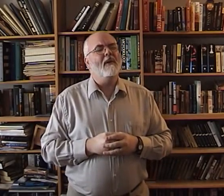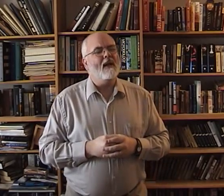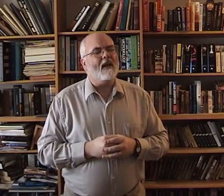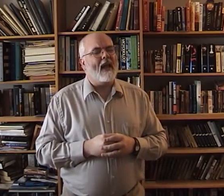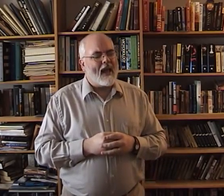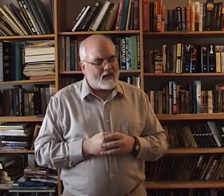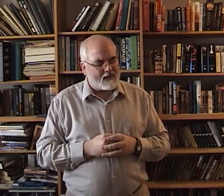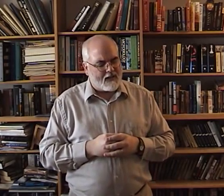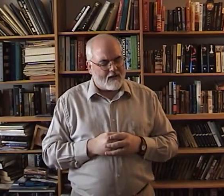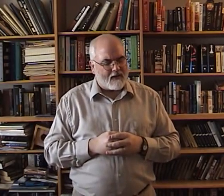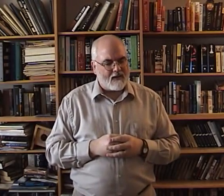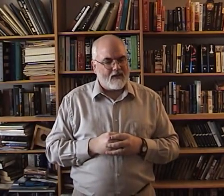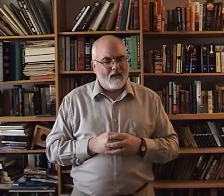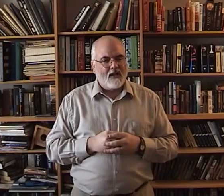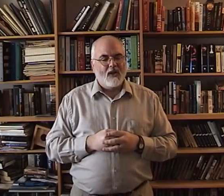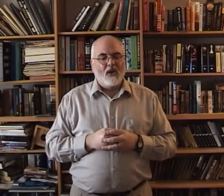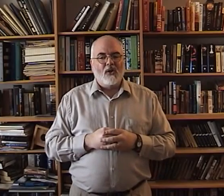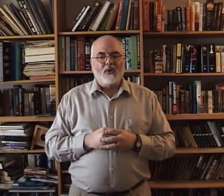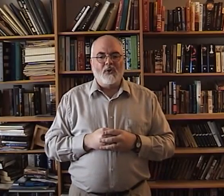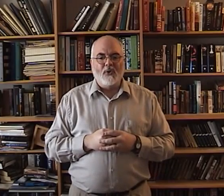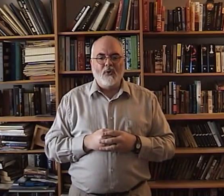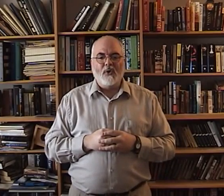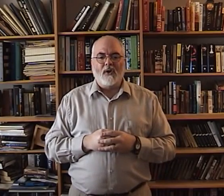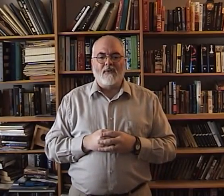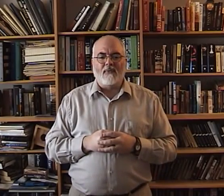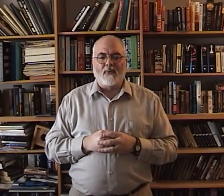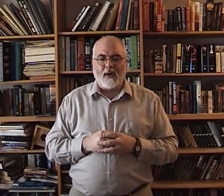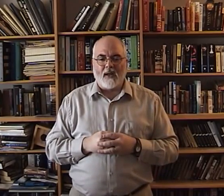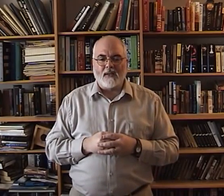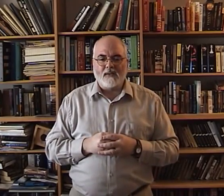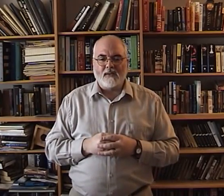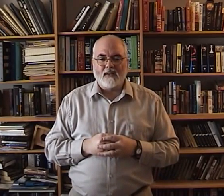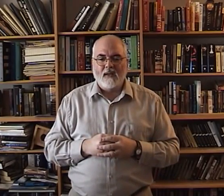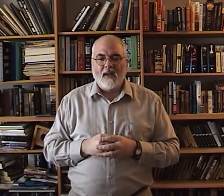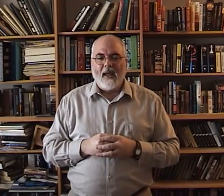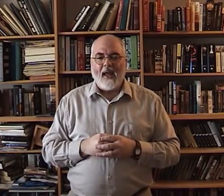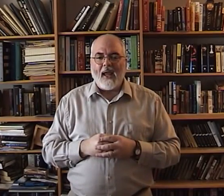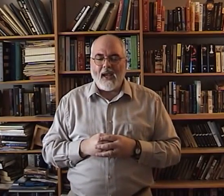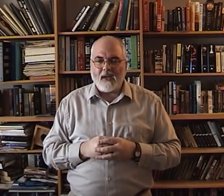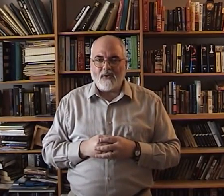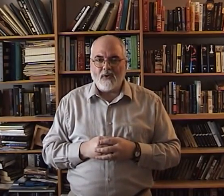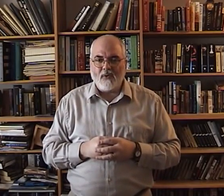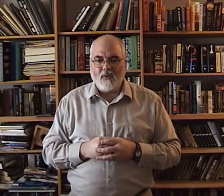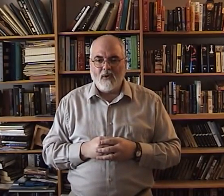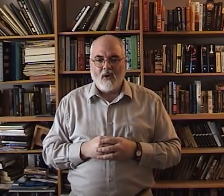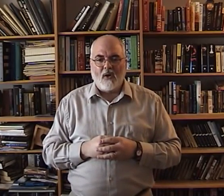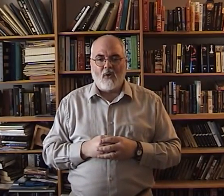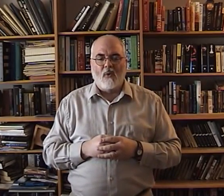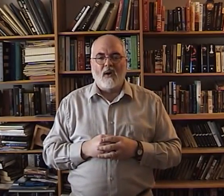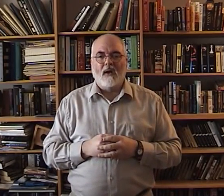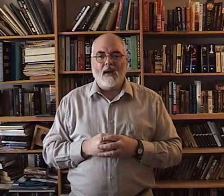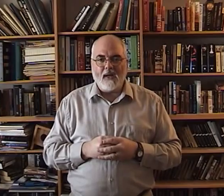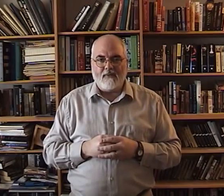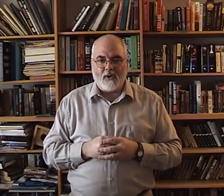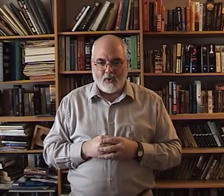being asked here? Do your friends hate you or leave you?